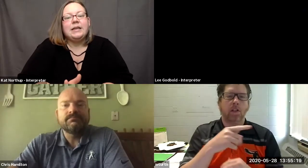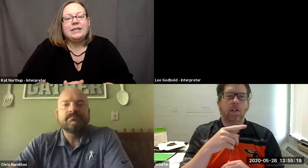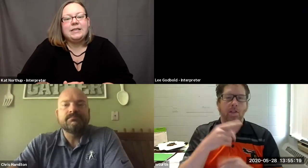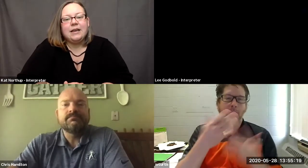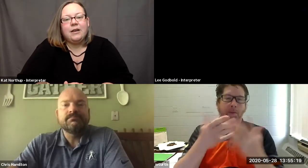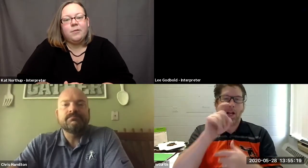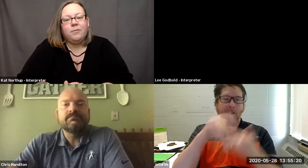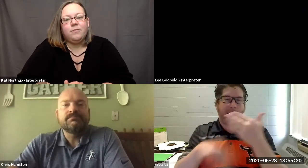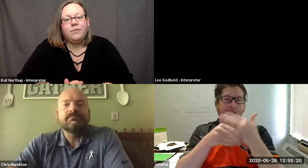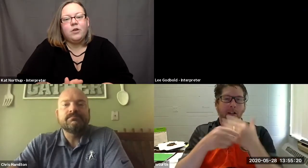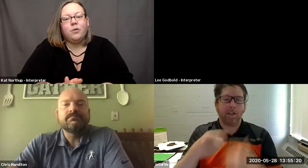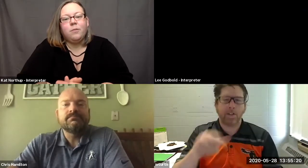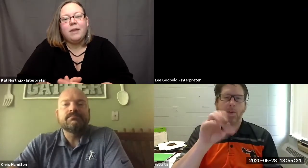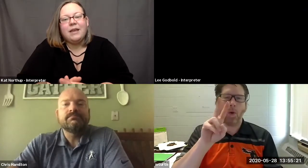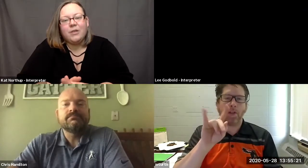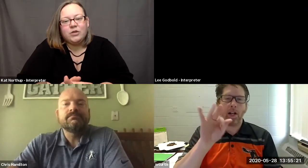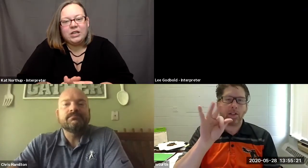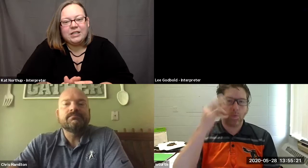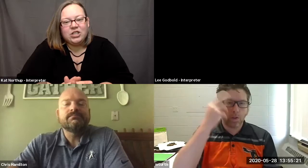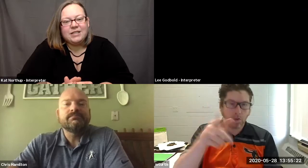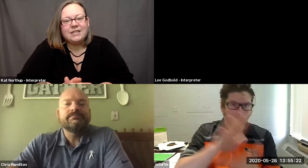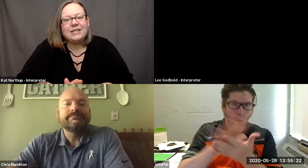is, you know, making those changes